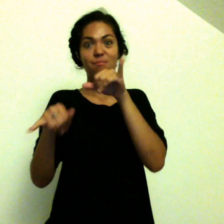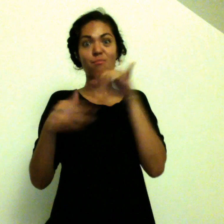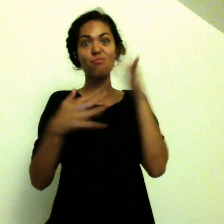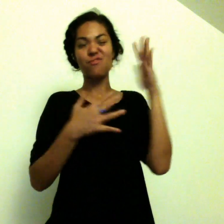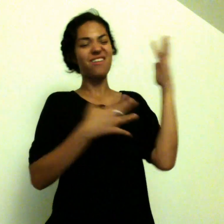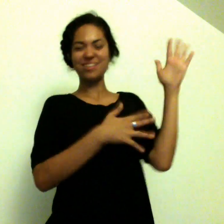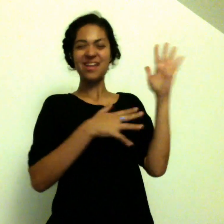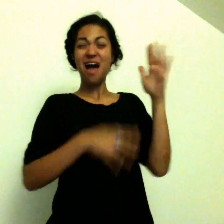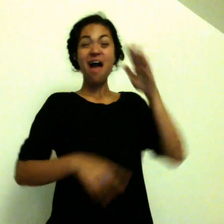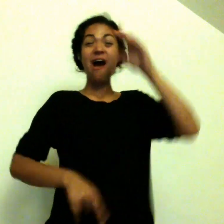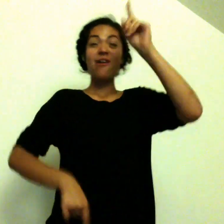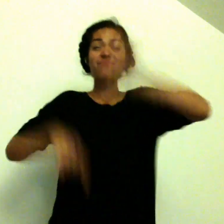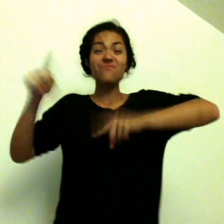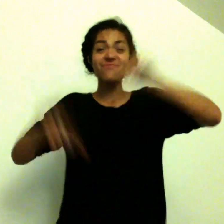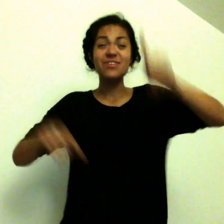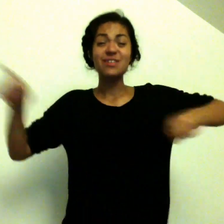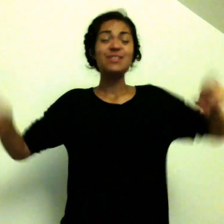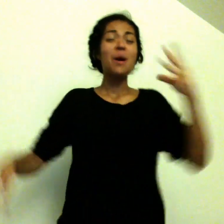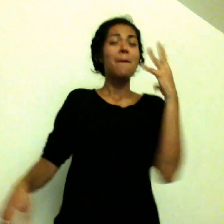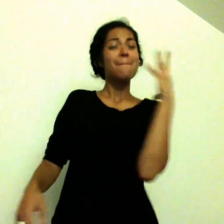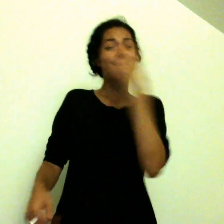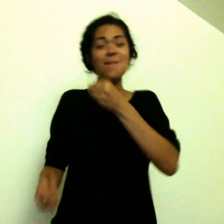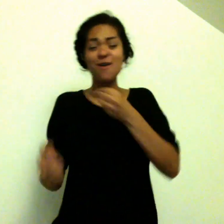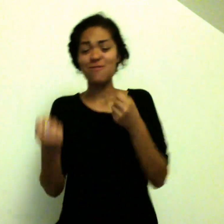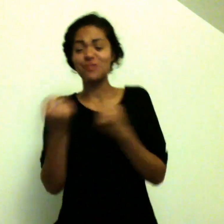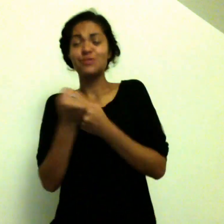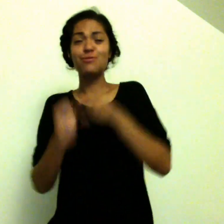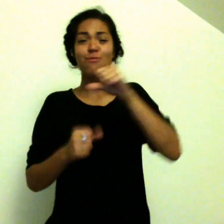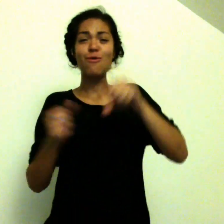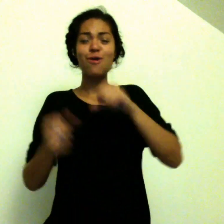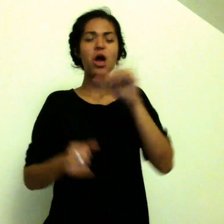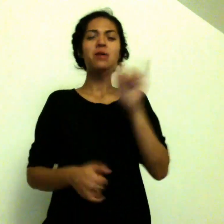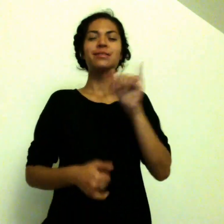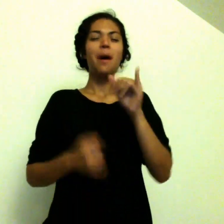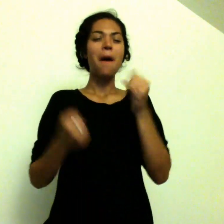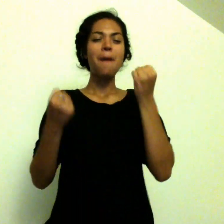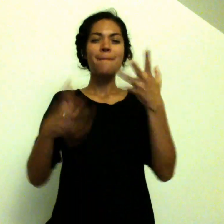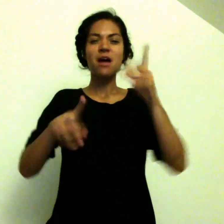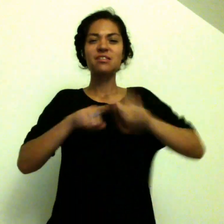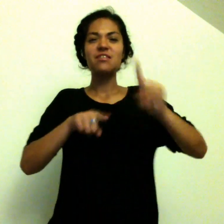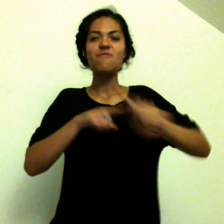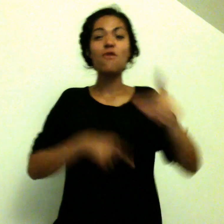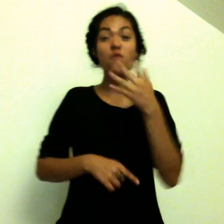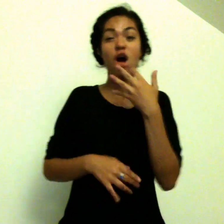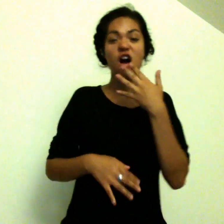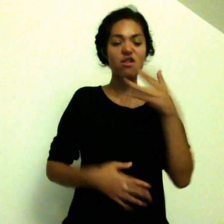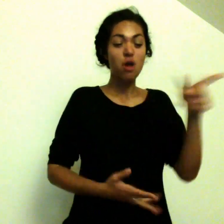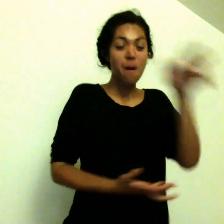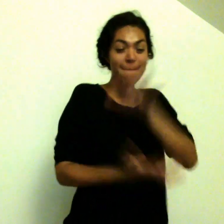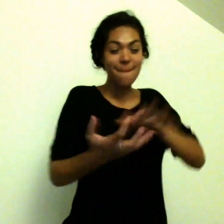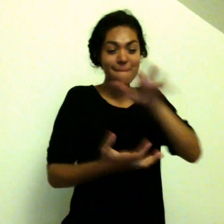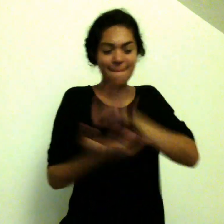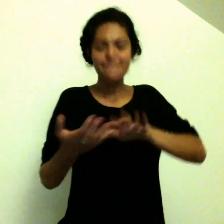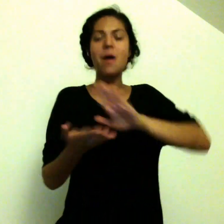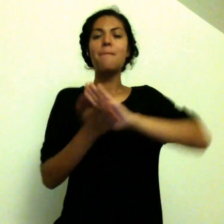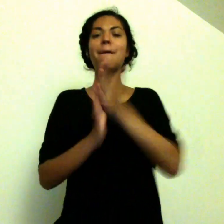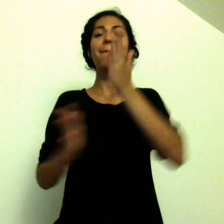a complementariness in our lives, one towards the other. One of my favorite authors is